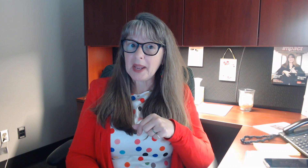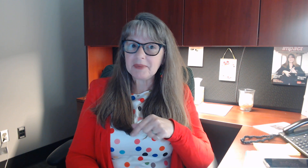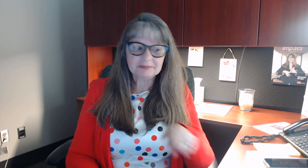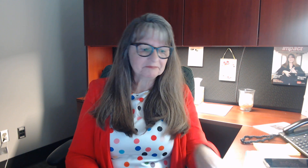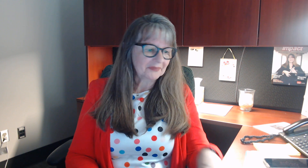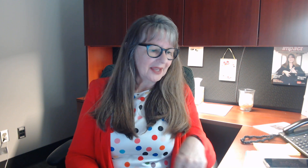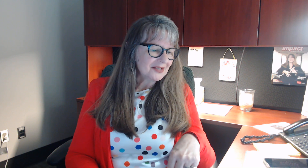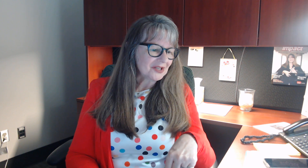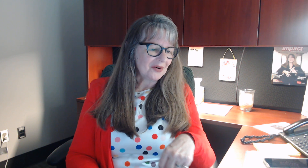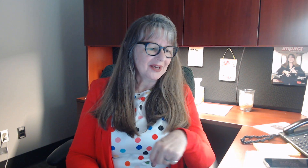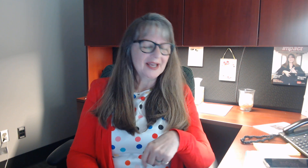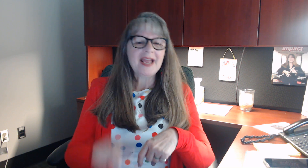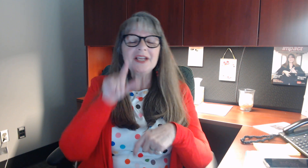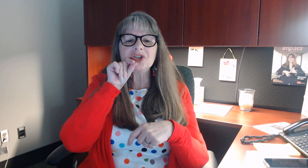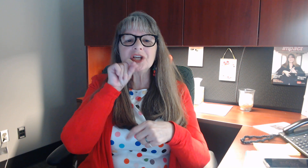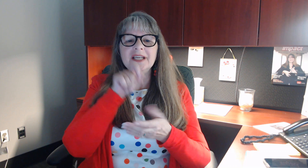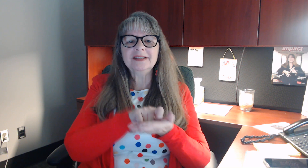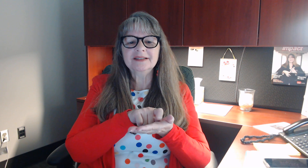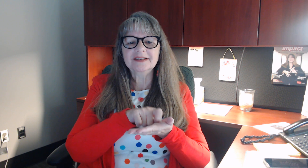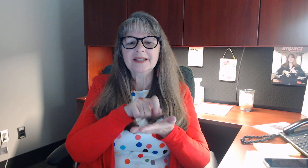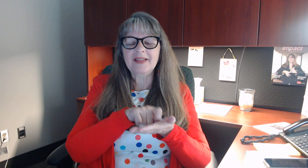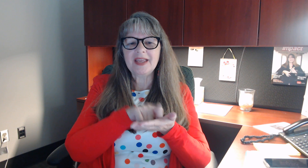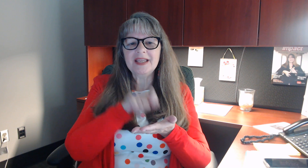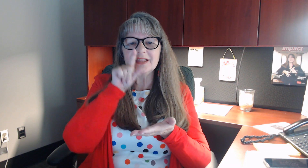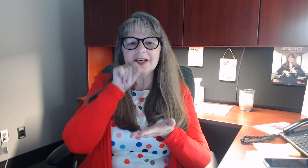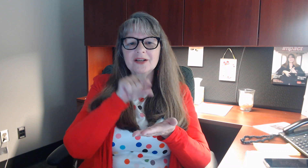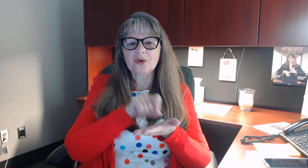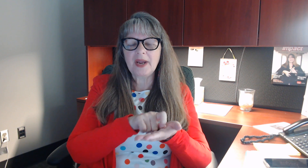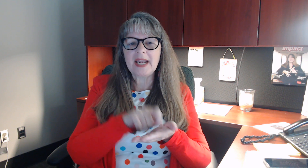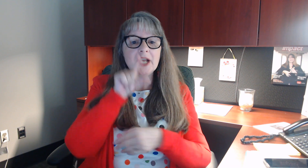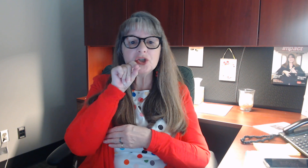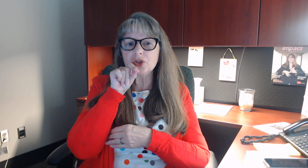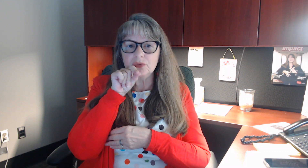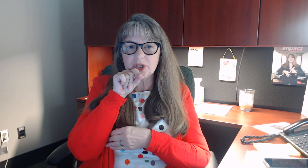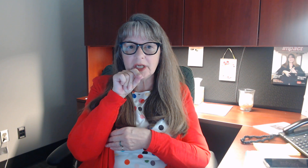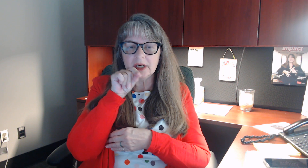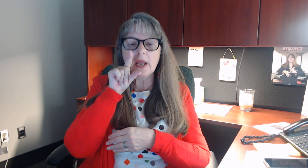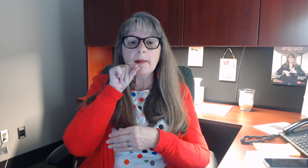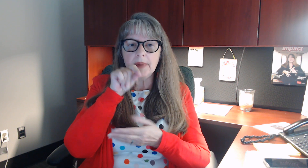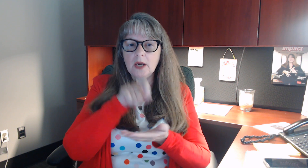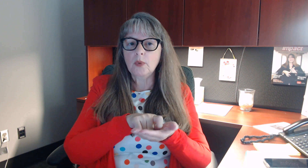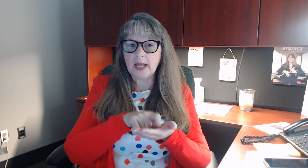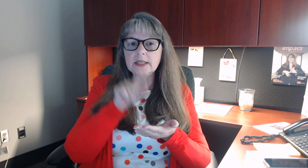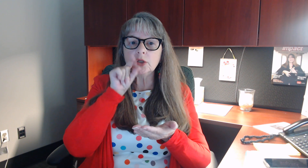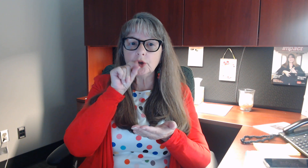camping. So, and chicken, and they eat the grain. I just do chicken, but when I did learn it, it